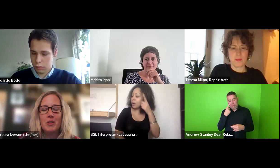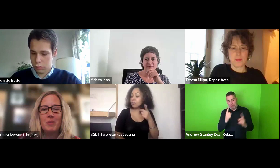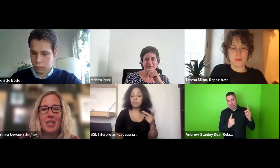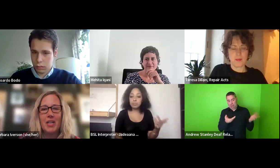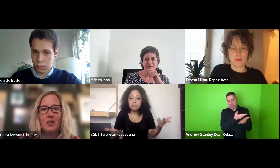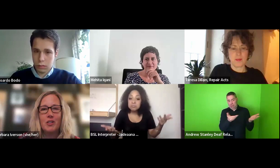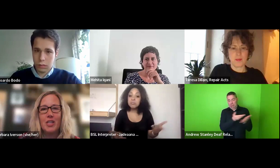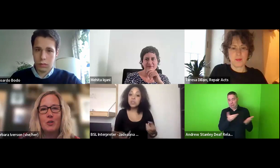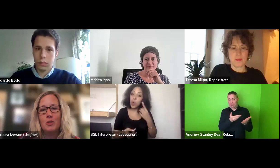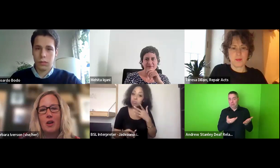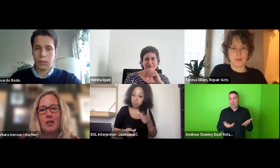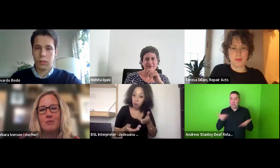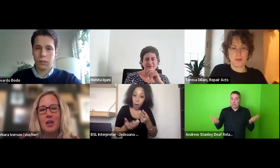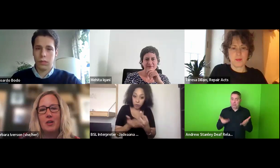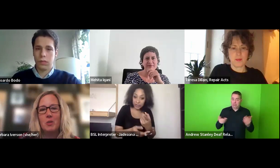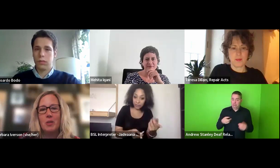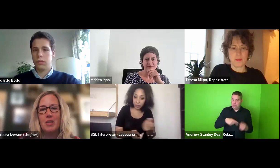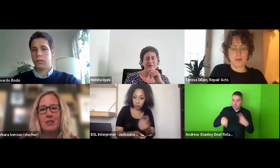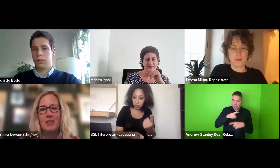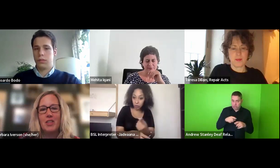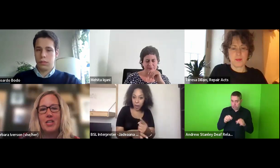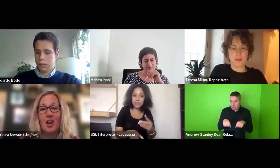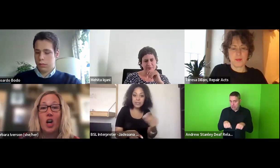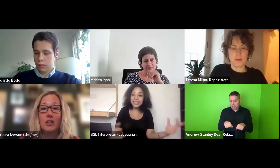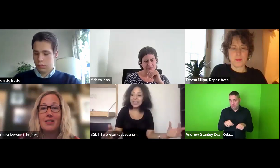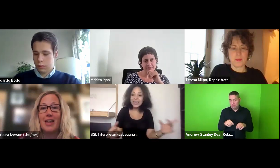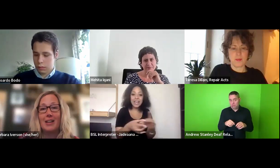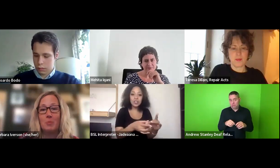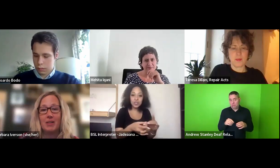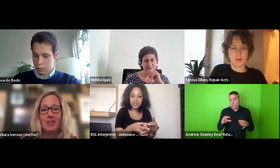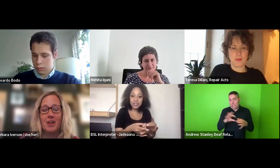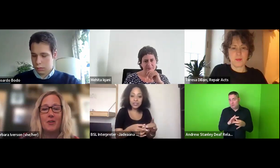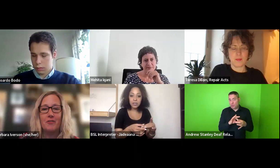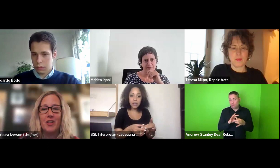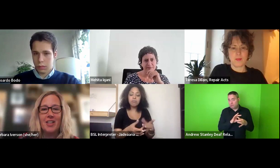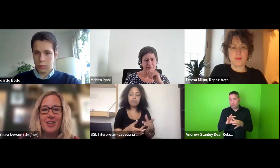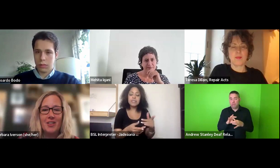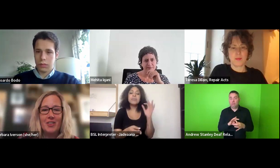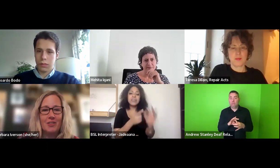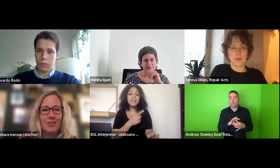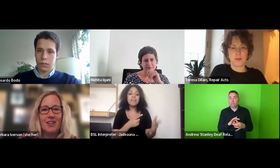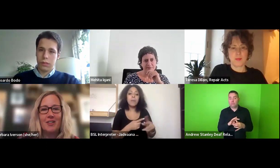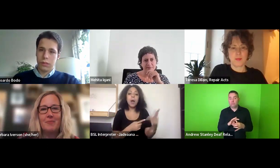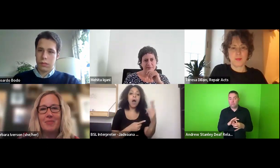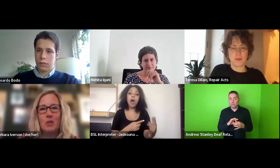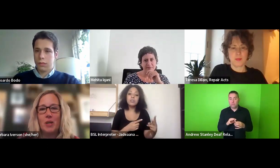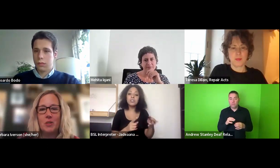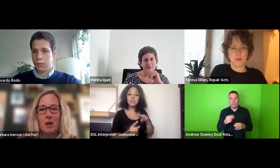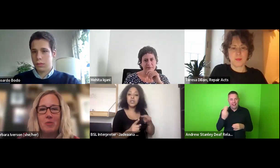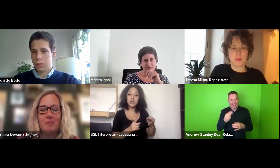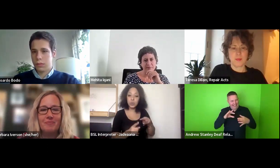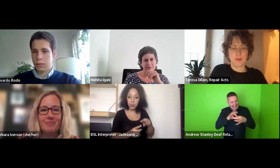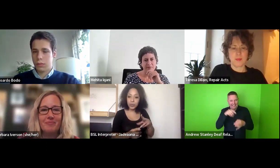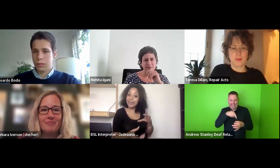talk about some of the connections that you saw between the art aspect of this